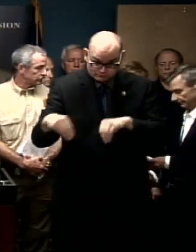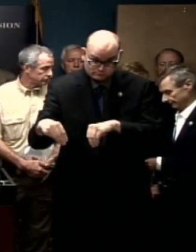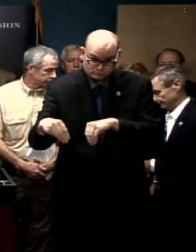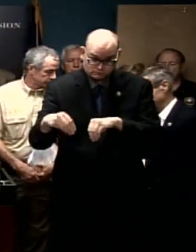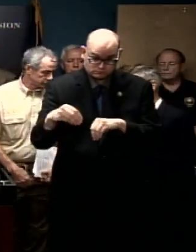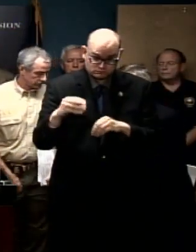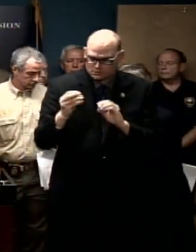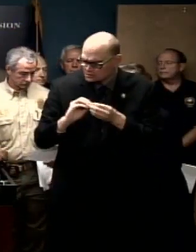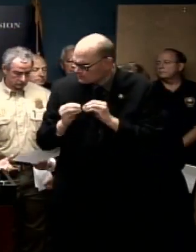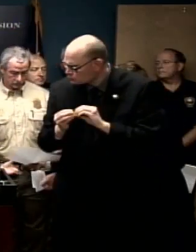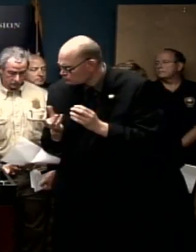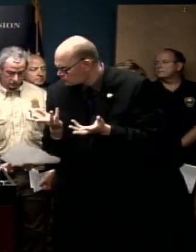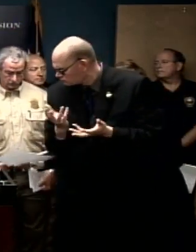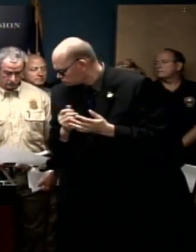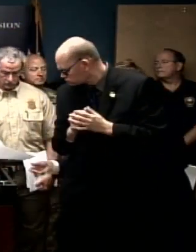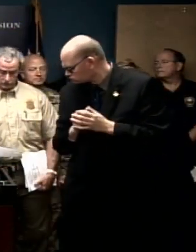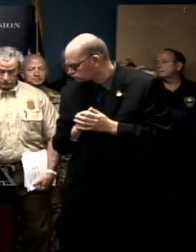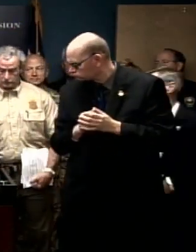do you have it?